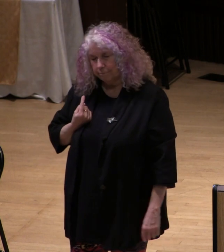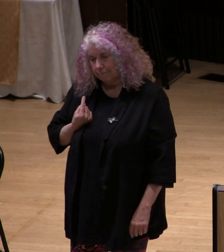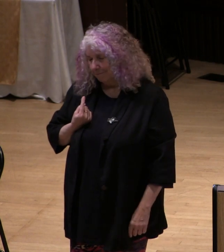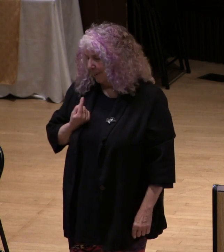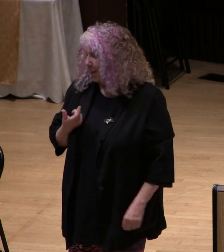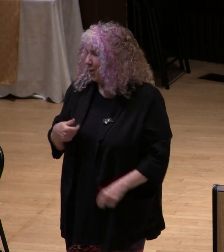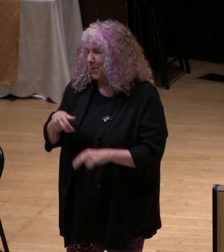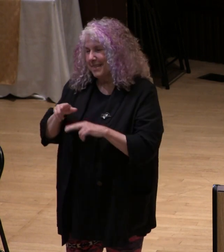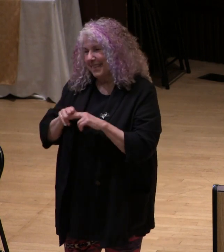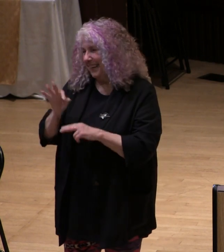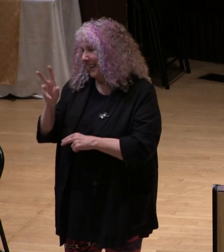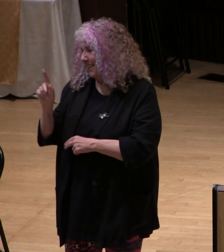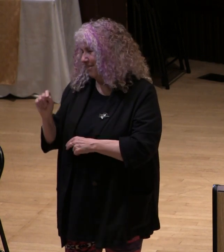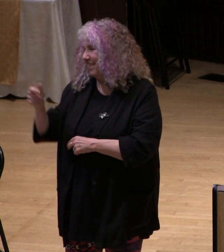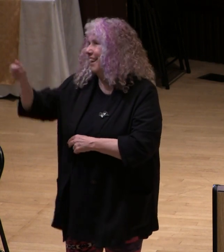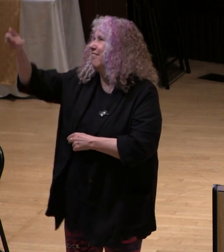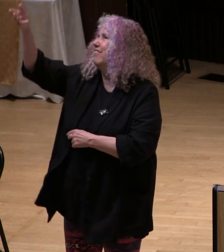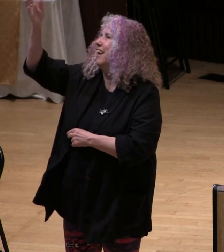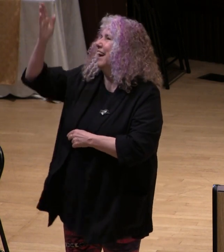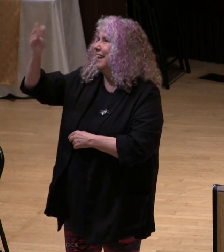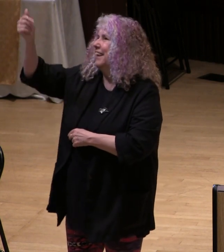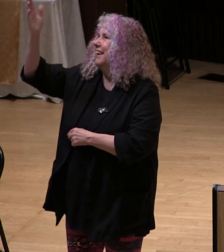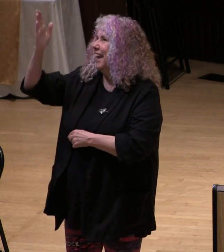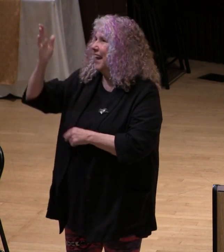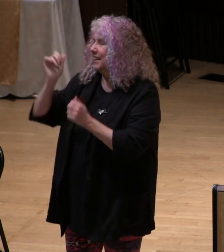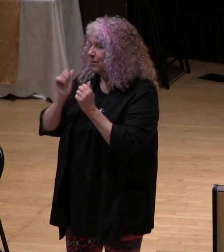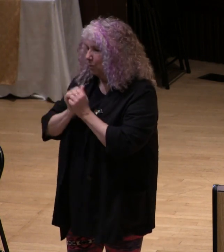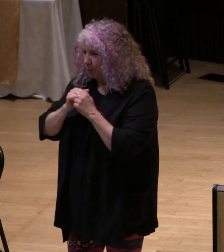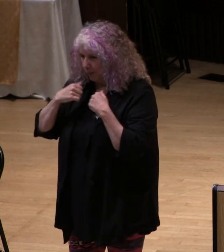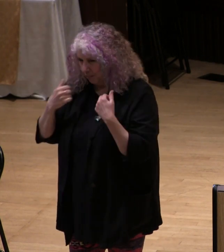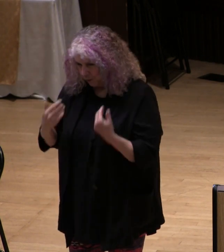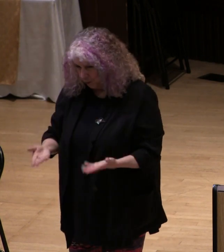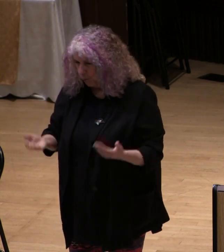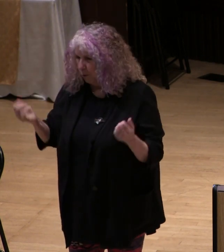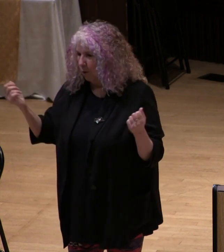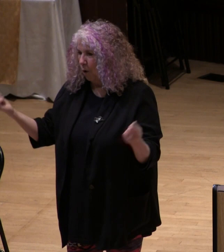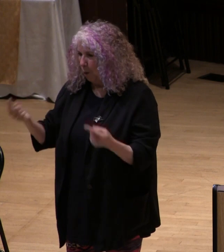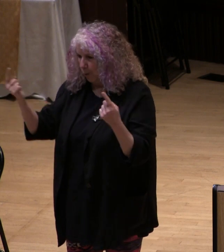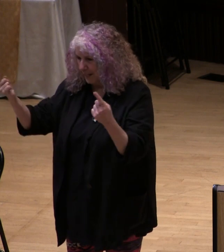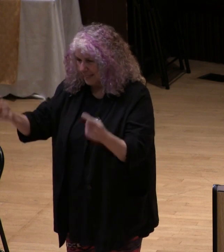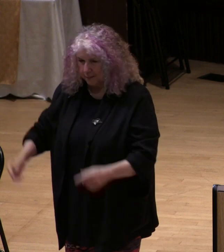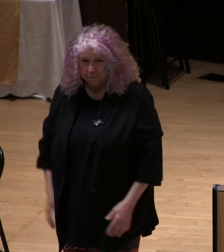are sitting at the feet of God, and God is with you, always.